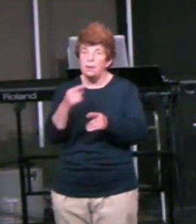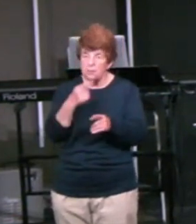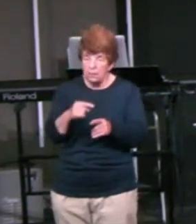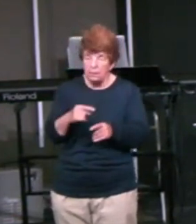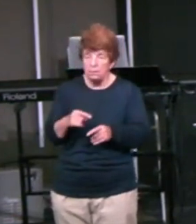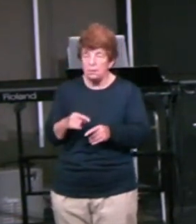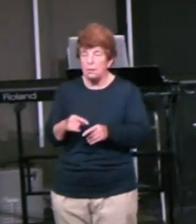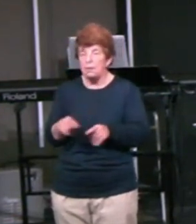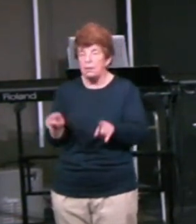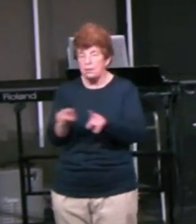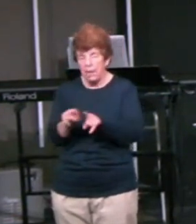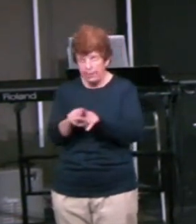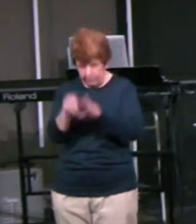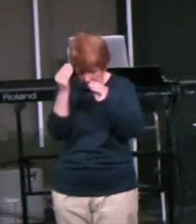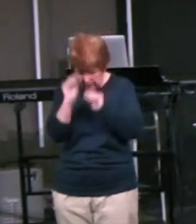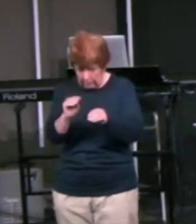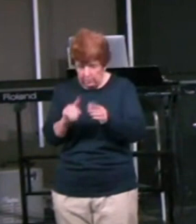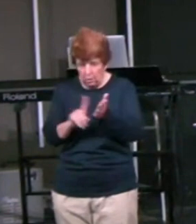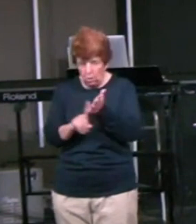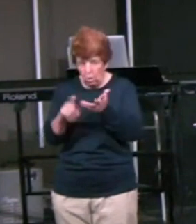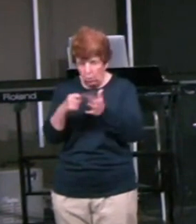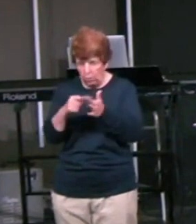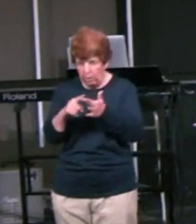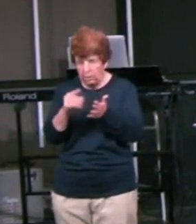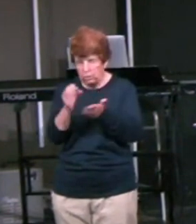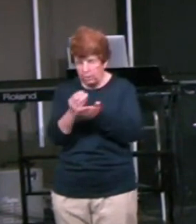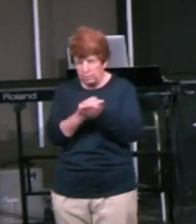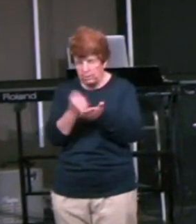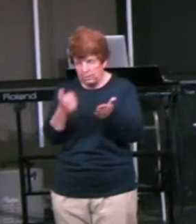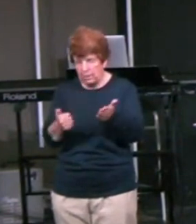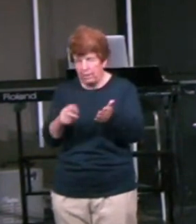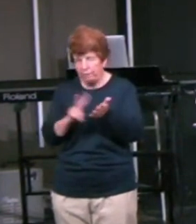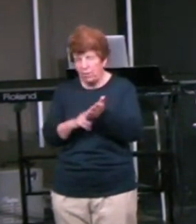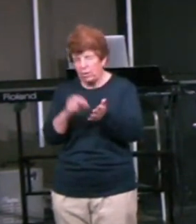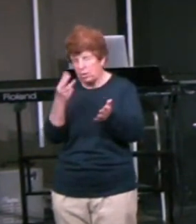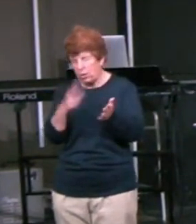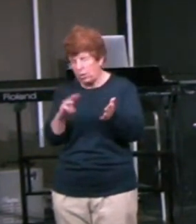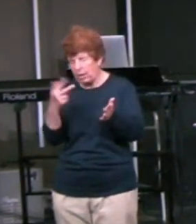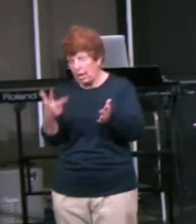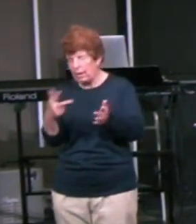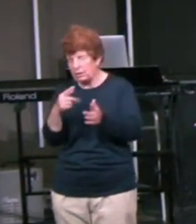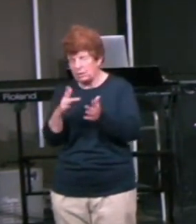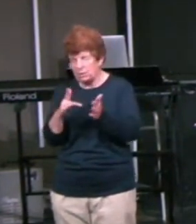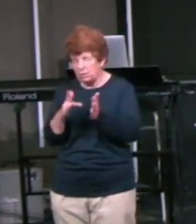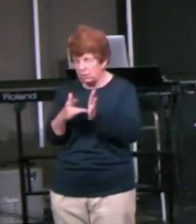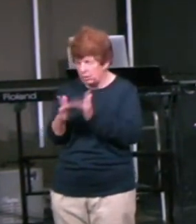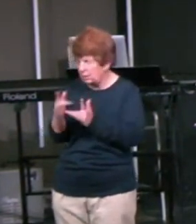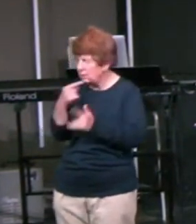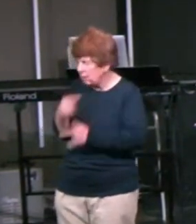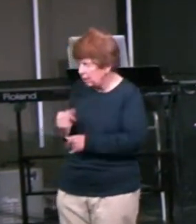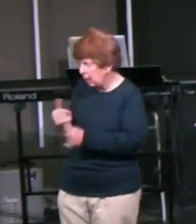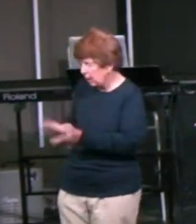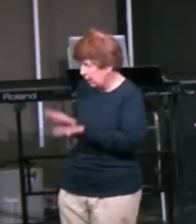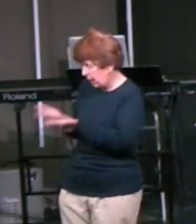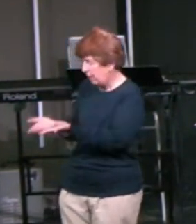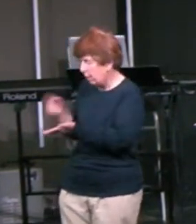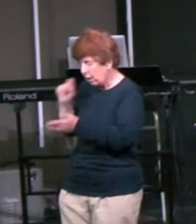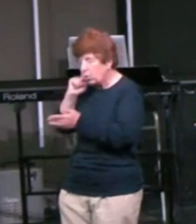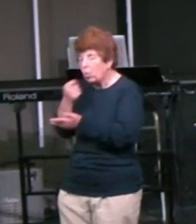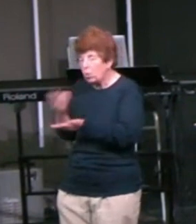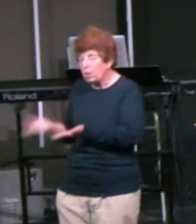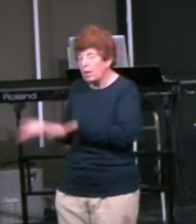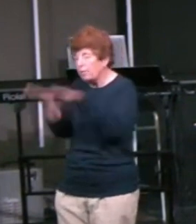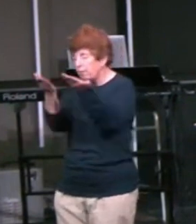emphasized that same teaching in Luke chapter 6 and verse 38. He says, "Give and you will